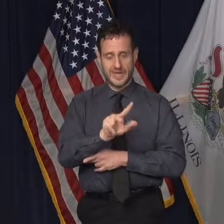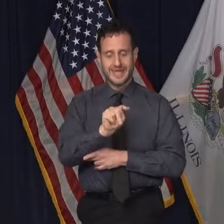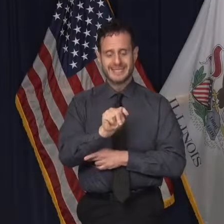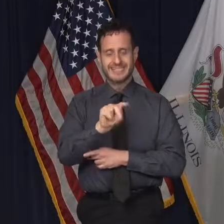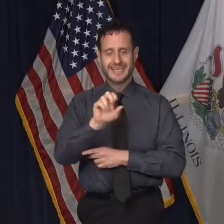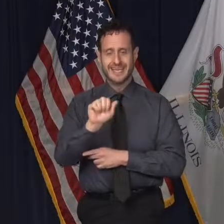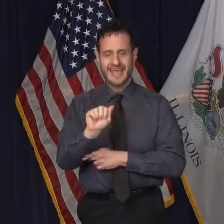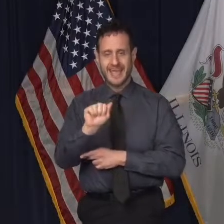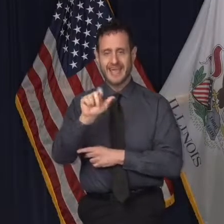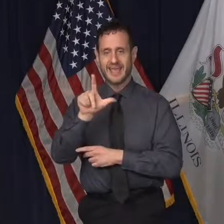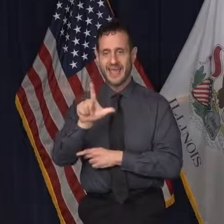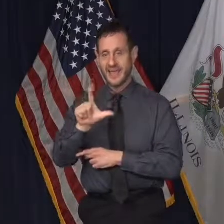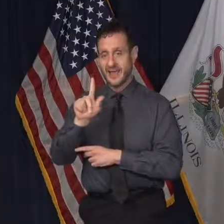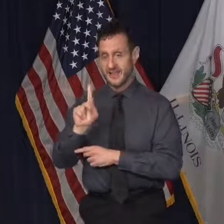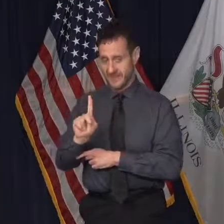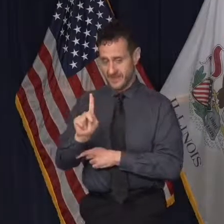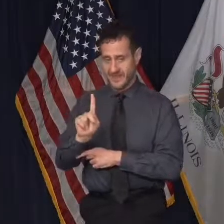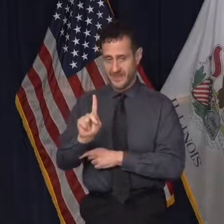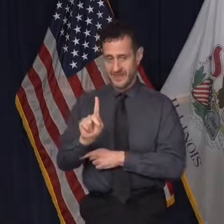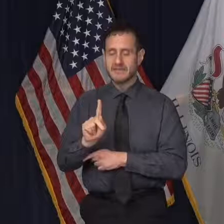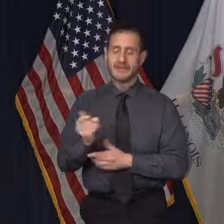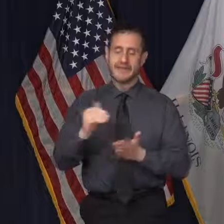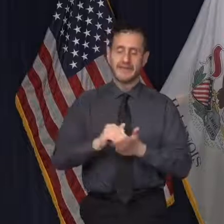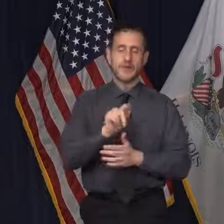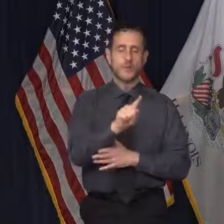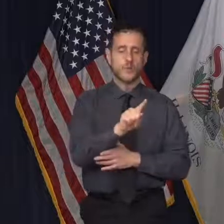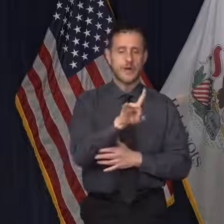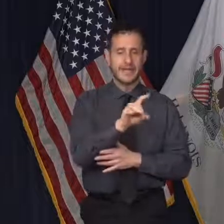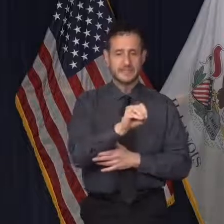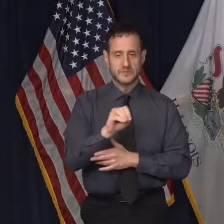1-800-273-TALK, T-A-L-K, or